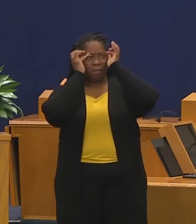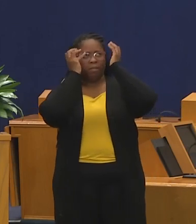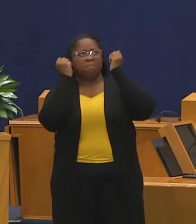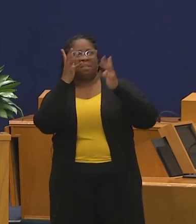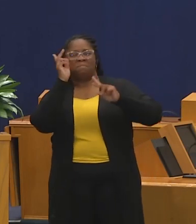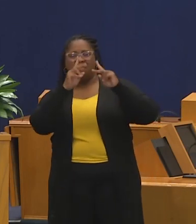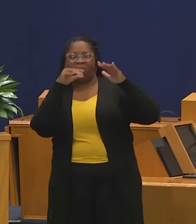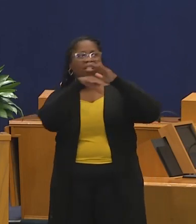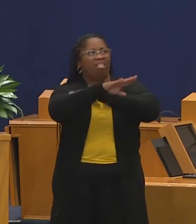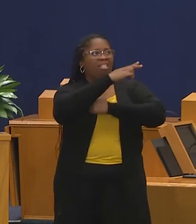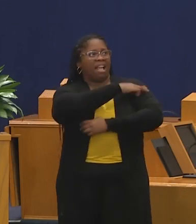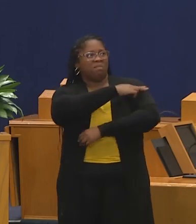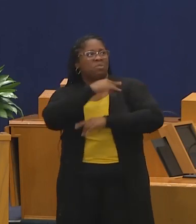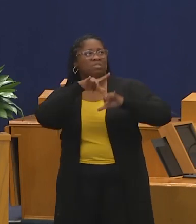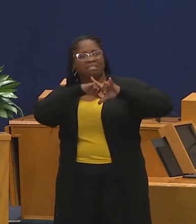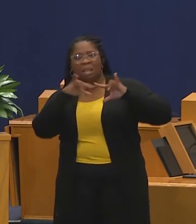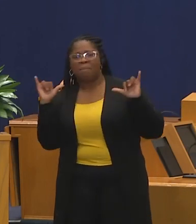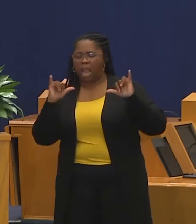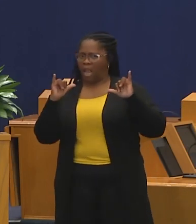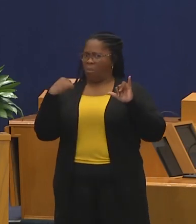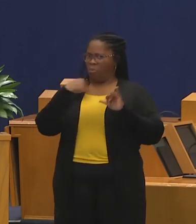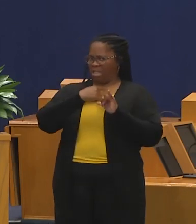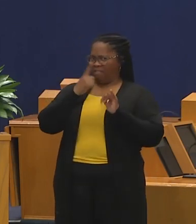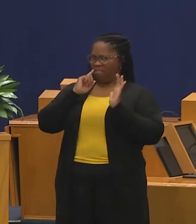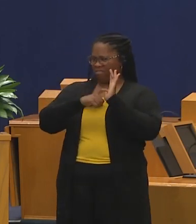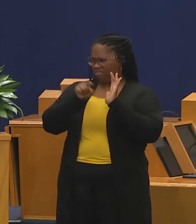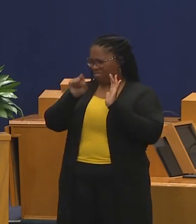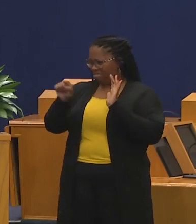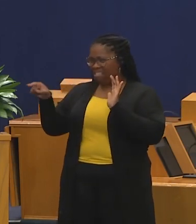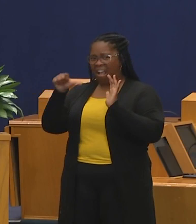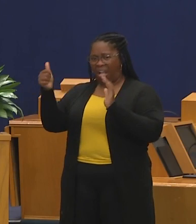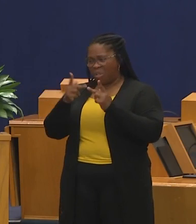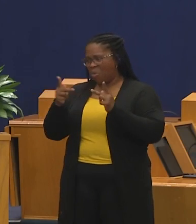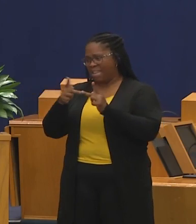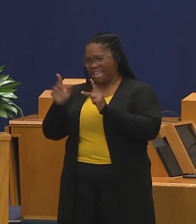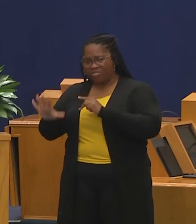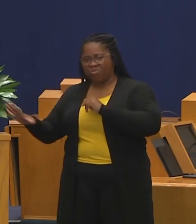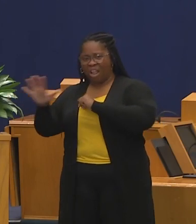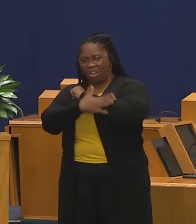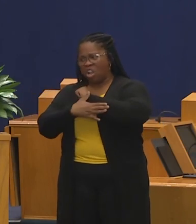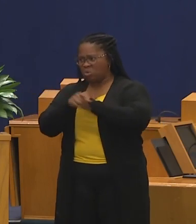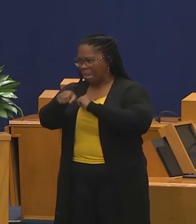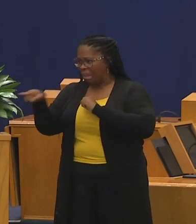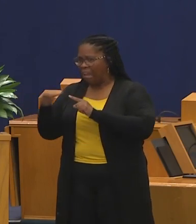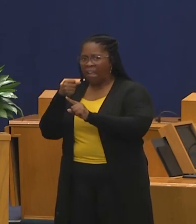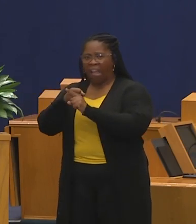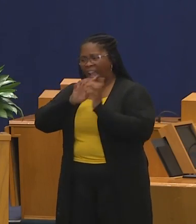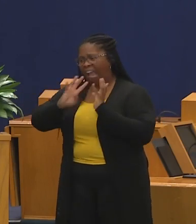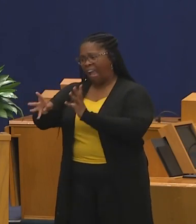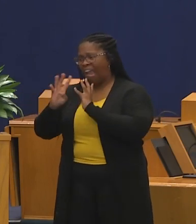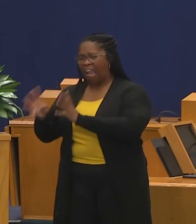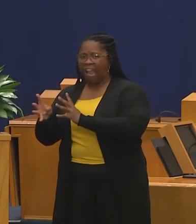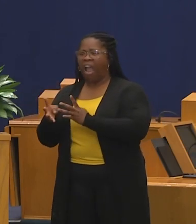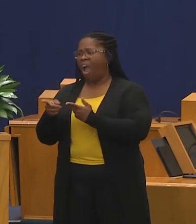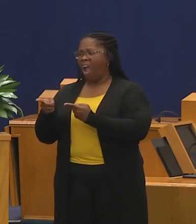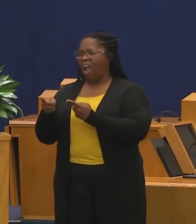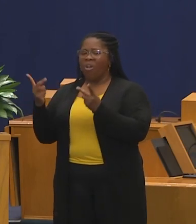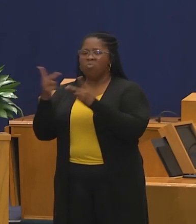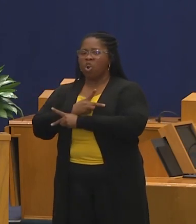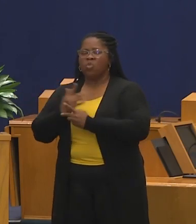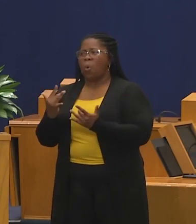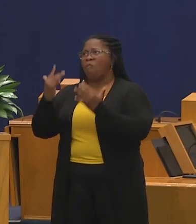one time, such as we've seen in some other locations and countries, the public health interventions